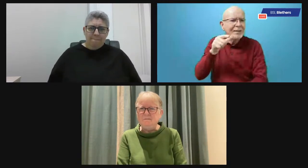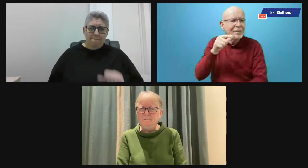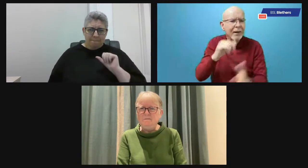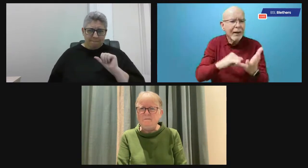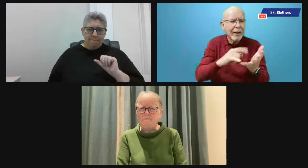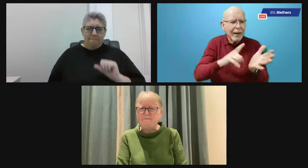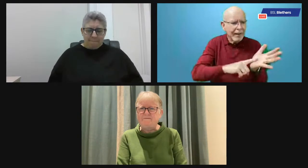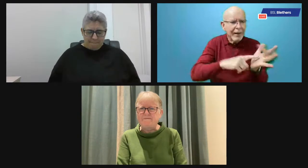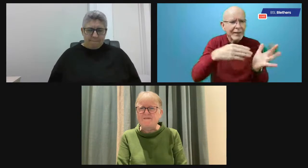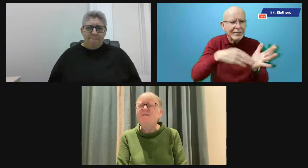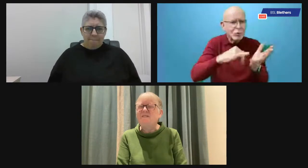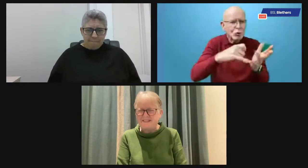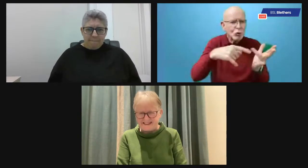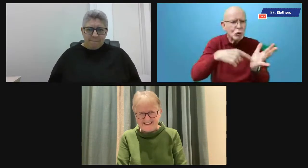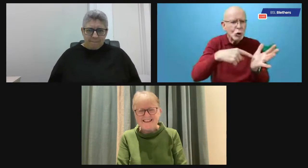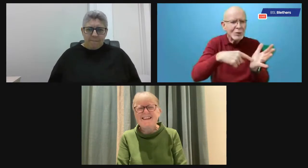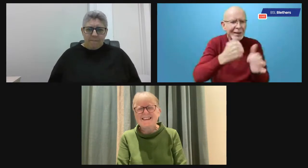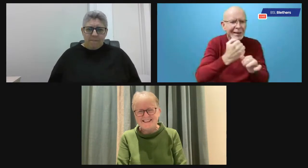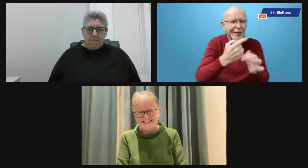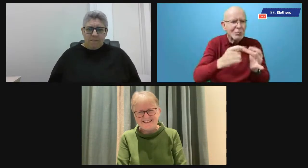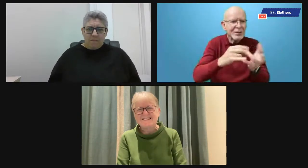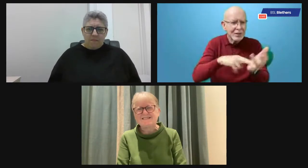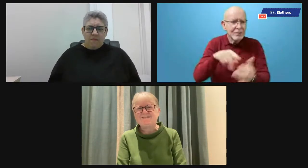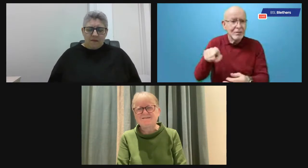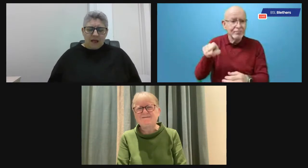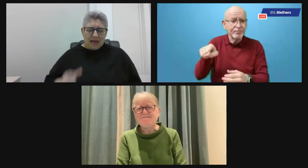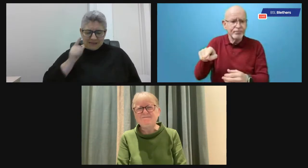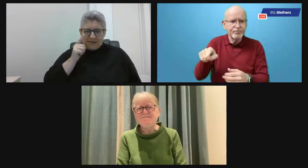we had a director of sign language,